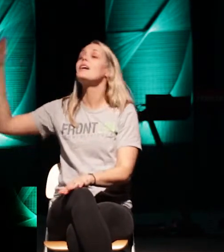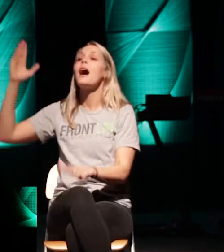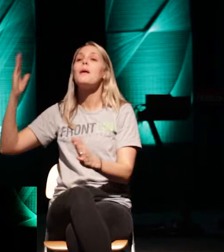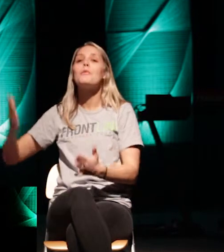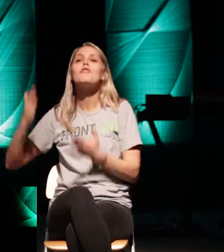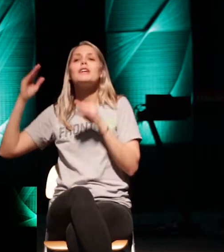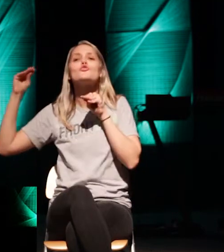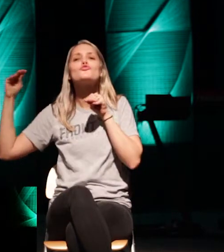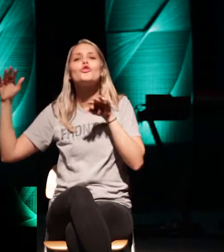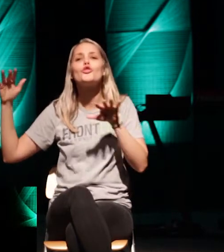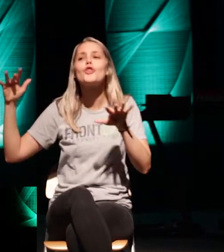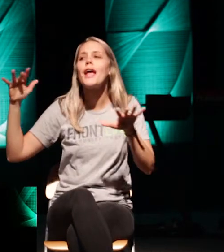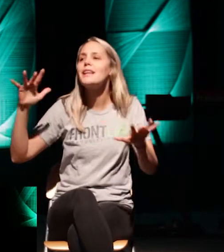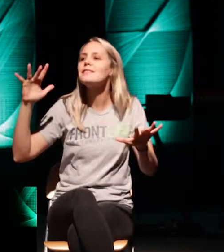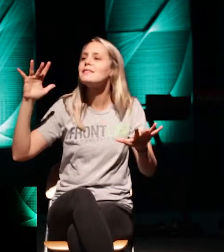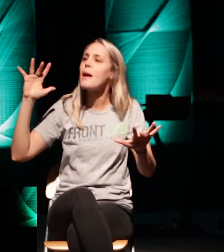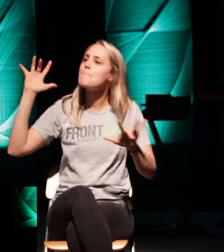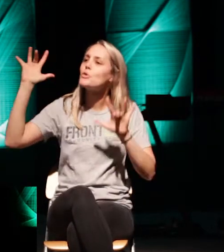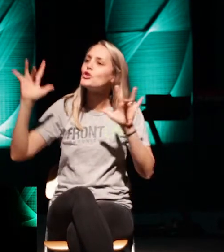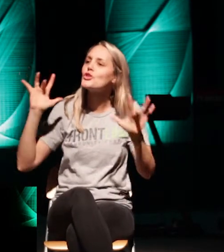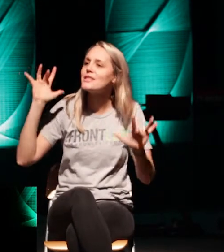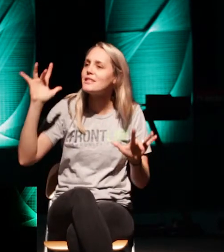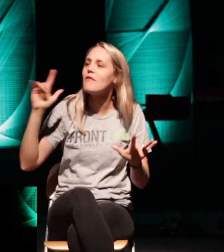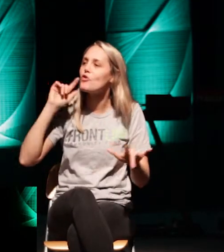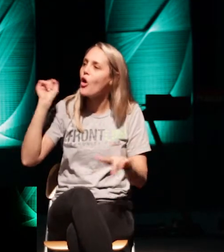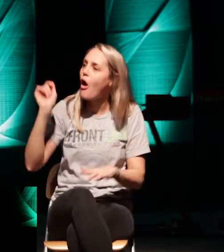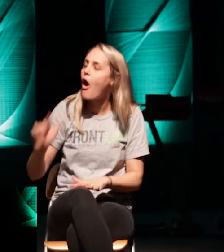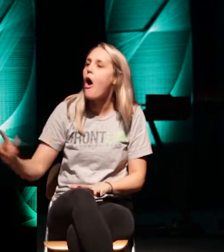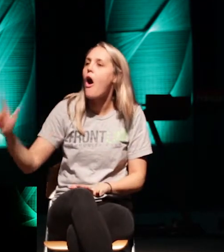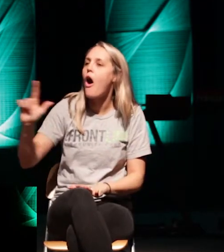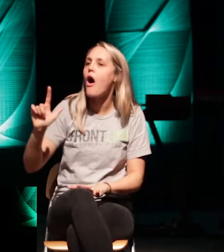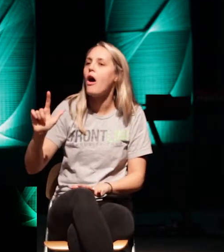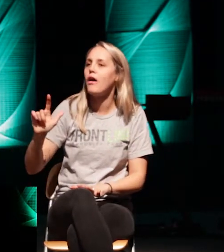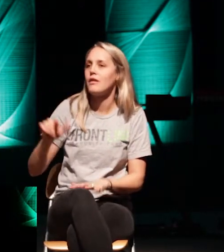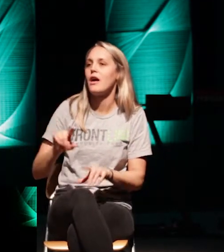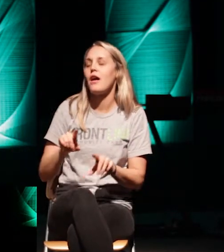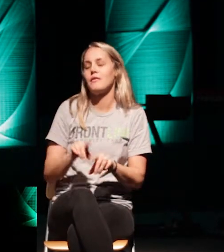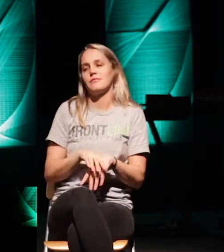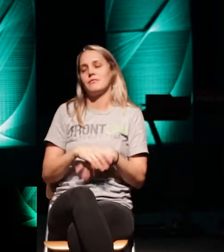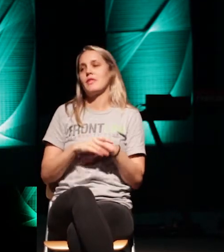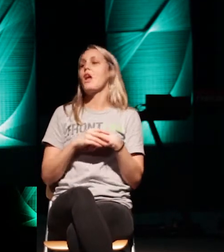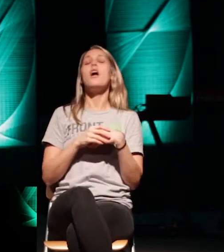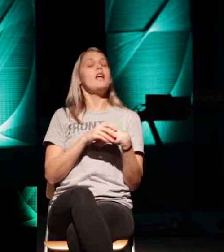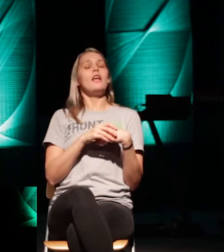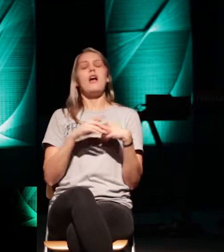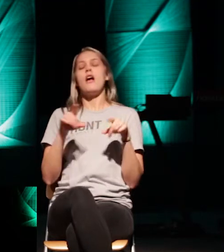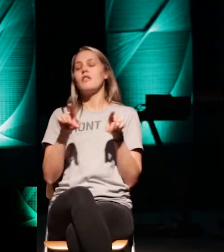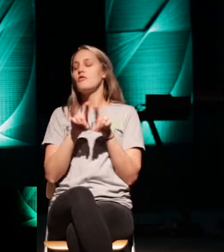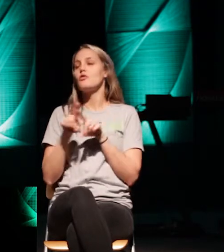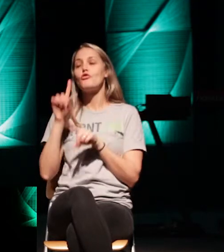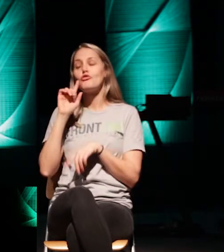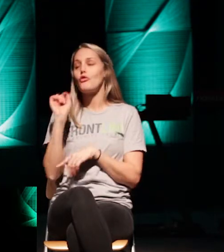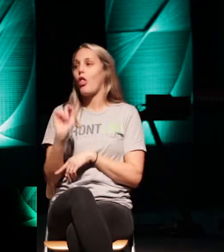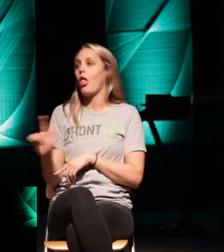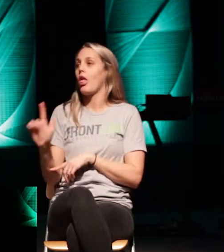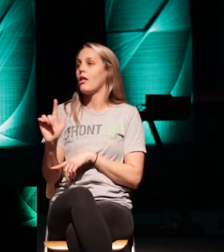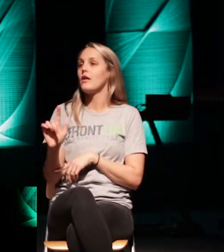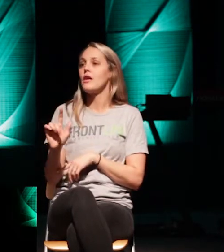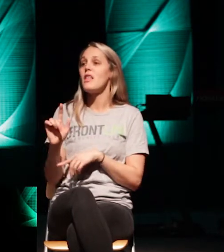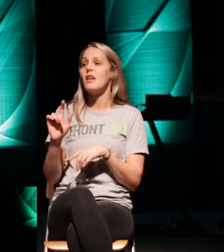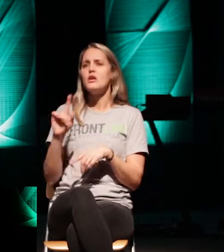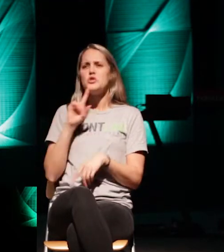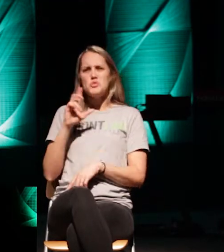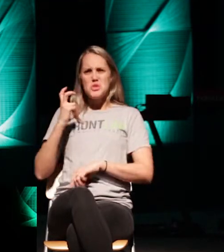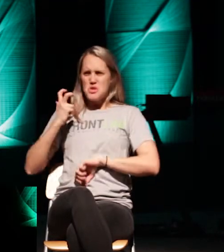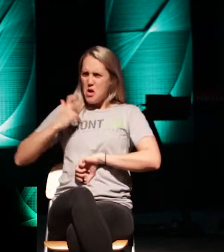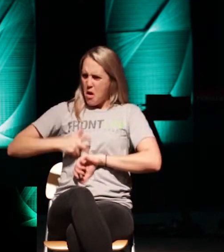you, just like I have grace and mercy and forgiveness for those who oppose you and those who are your enemies. This is a hard message